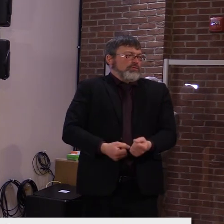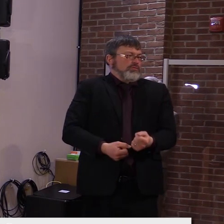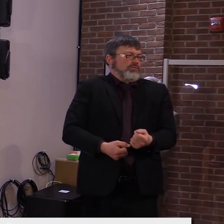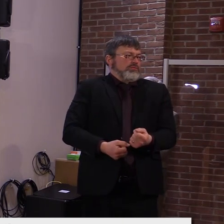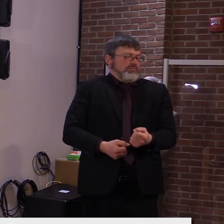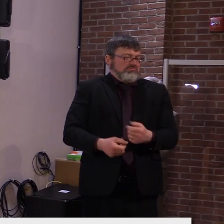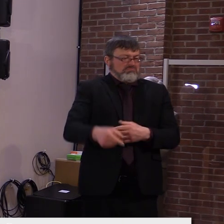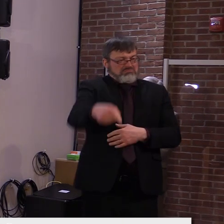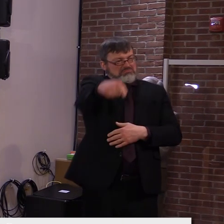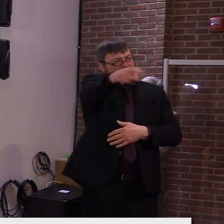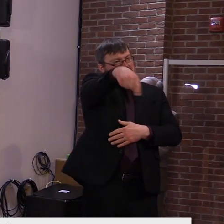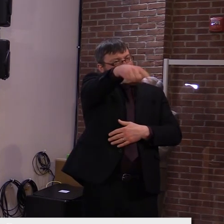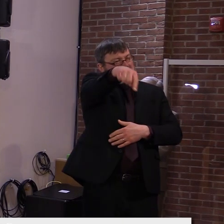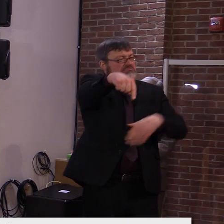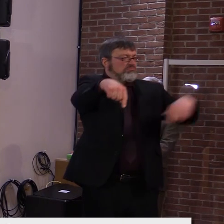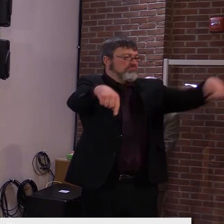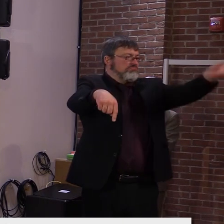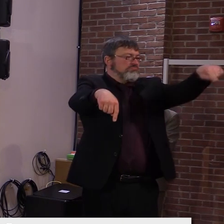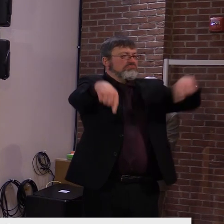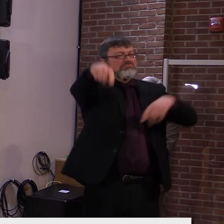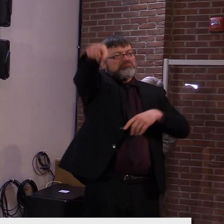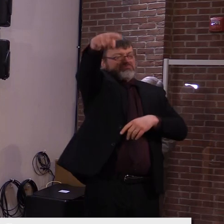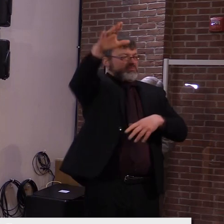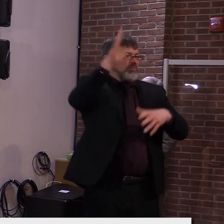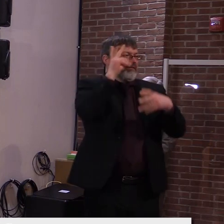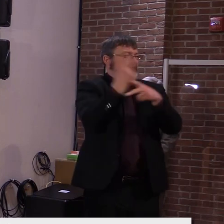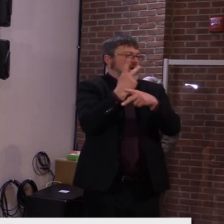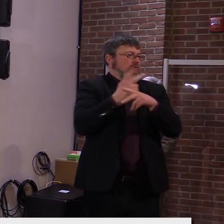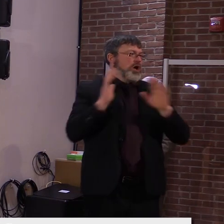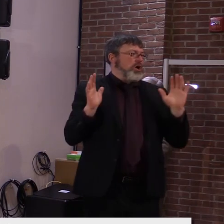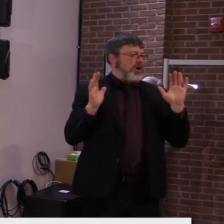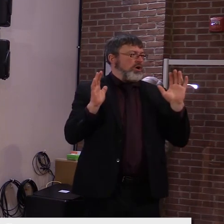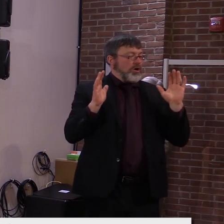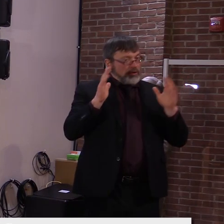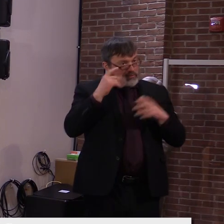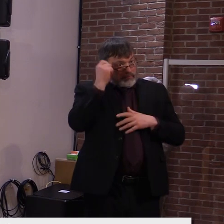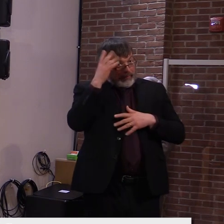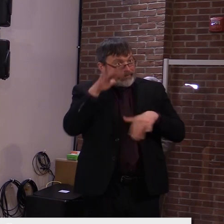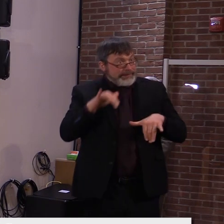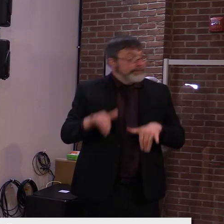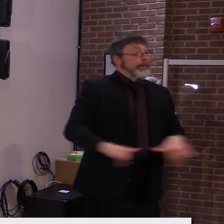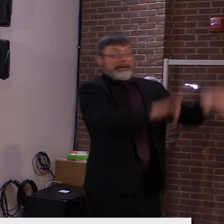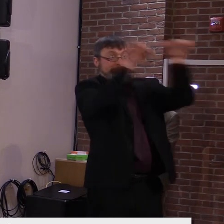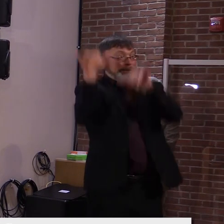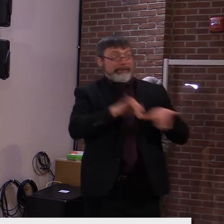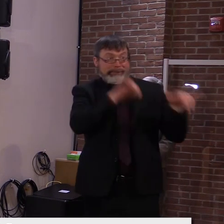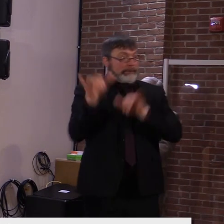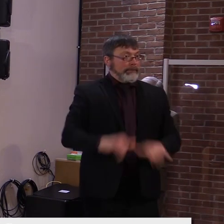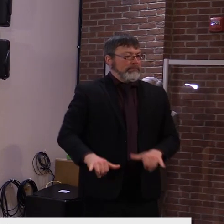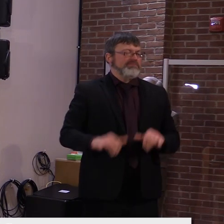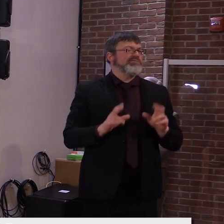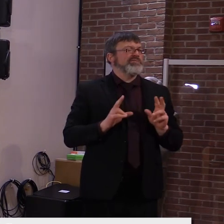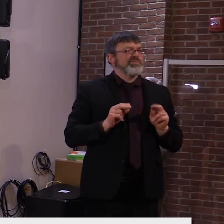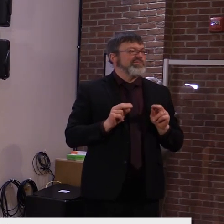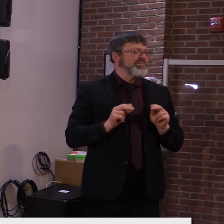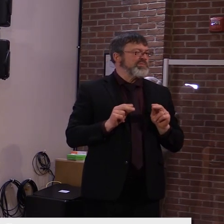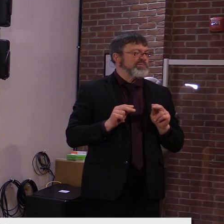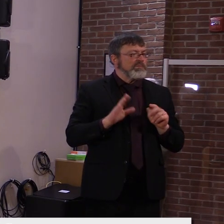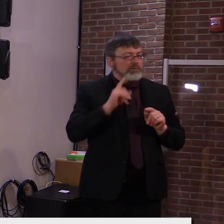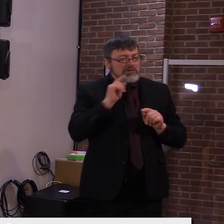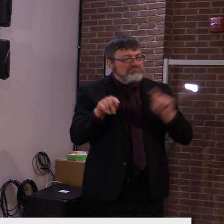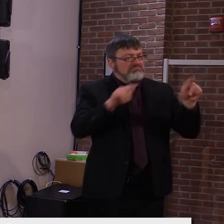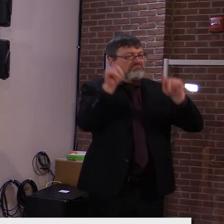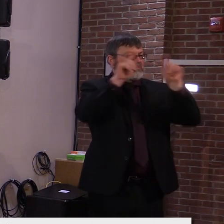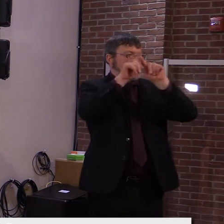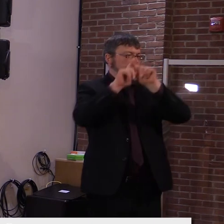And ultimately, you know, as the governor's mentioned, everyone wants the best things for kids, so I'm confident we'll be able to do this last piece exceptionally well, as we've done the rest of the response